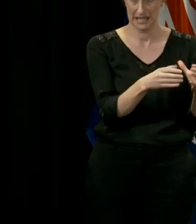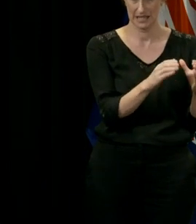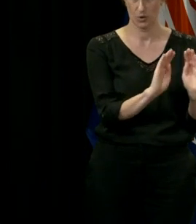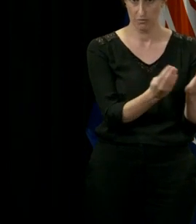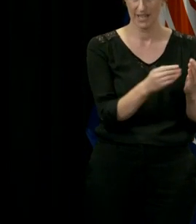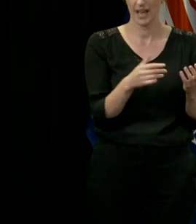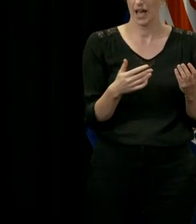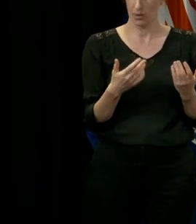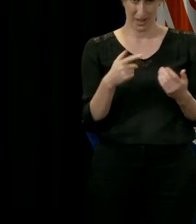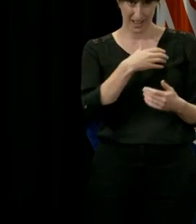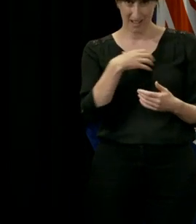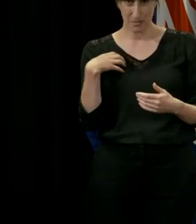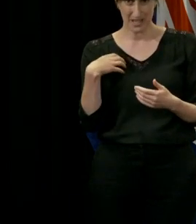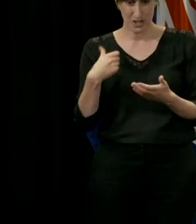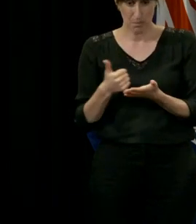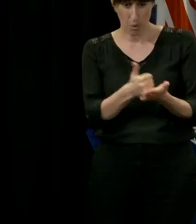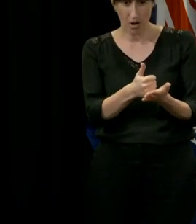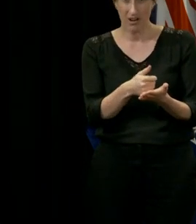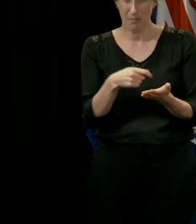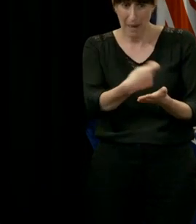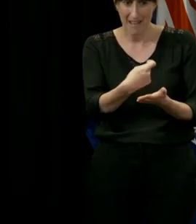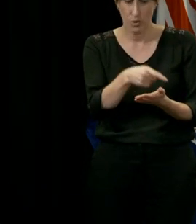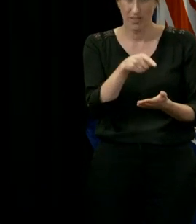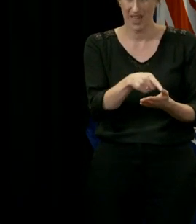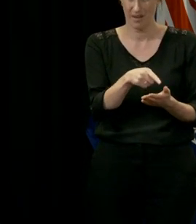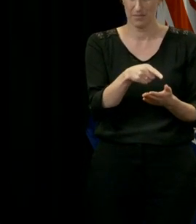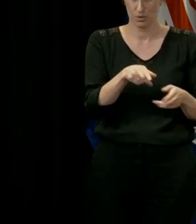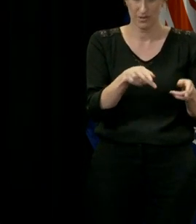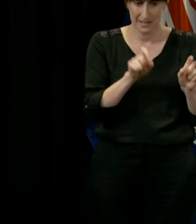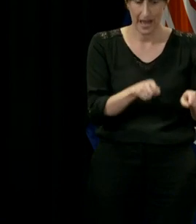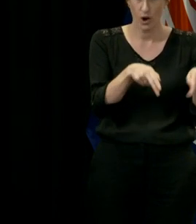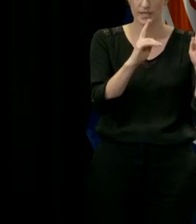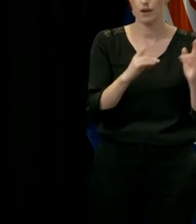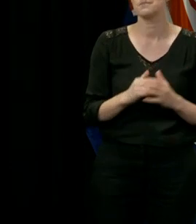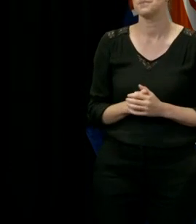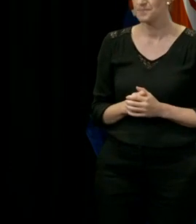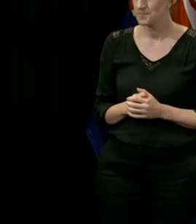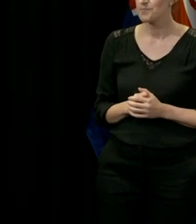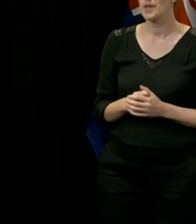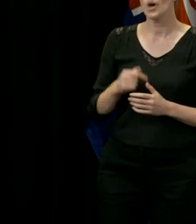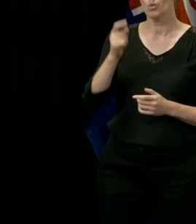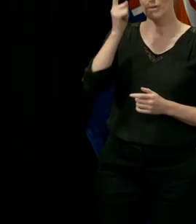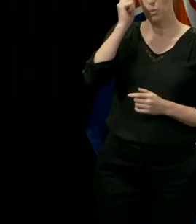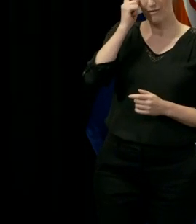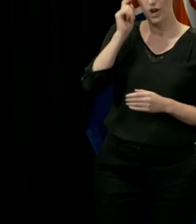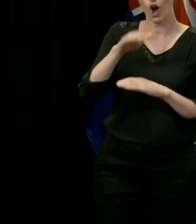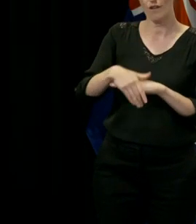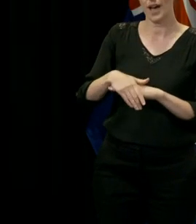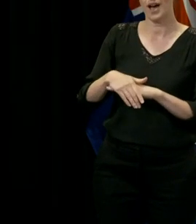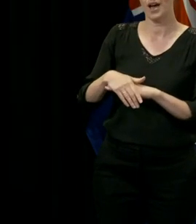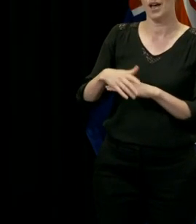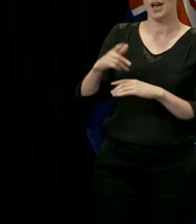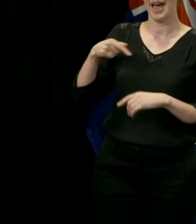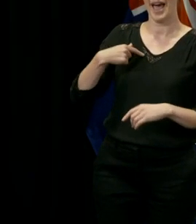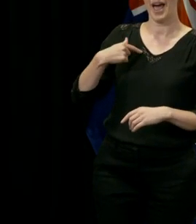Again, as I've said, we are very concerned that, again, the border continues to be the issue that we have to make sure we